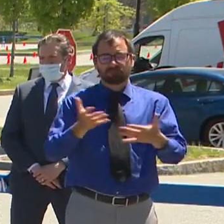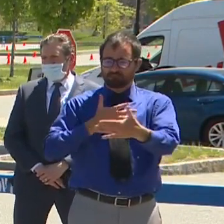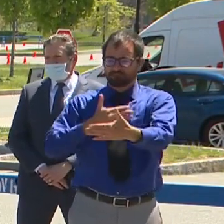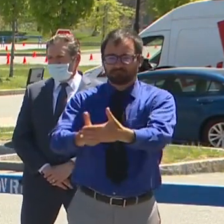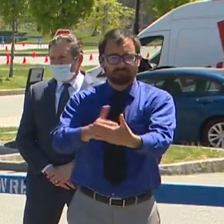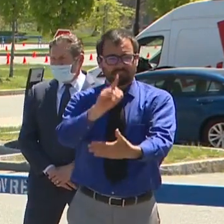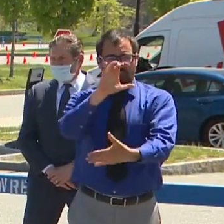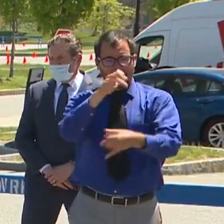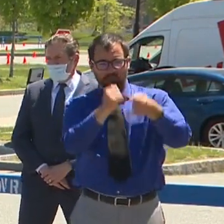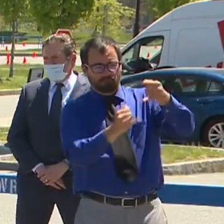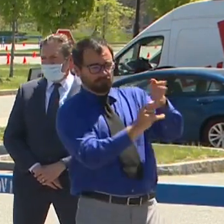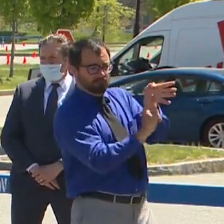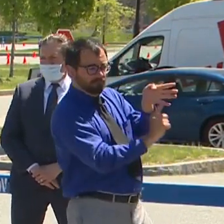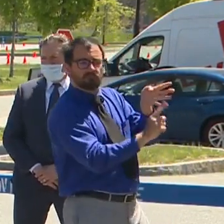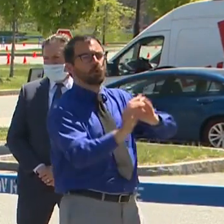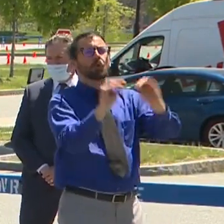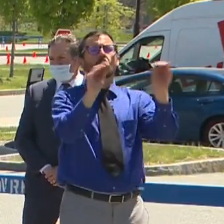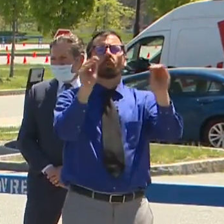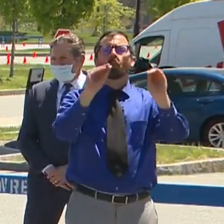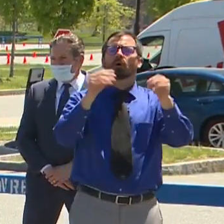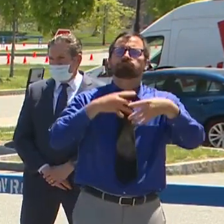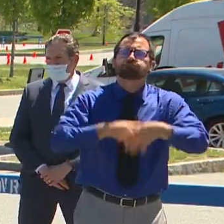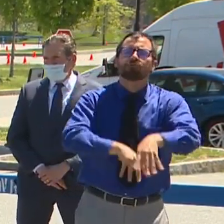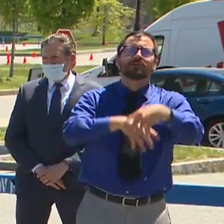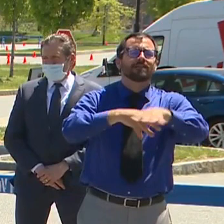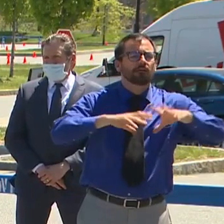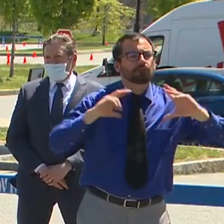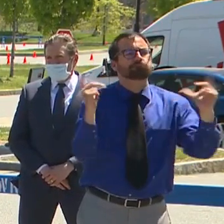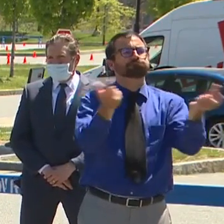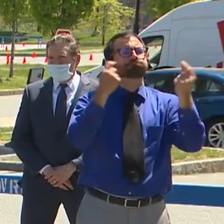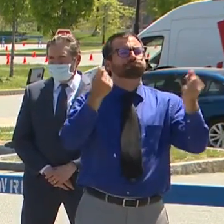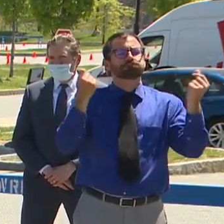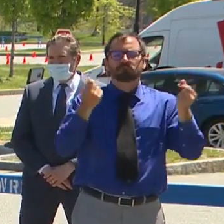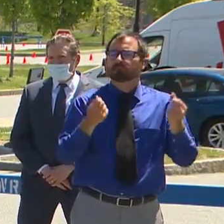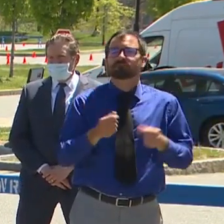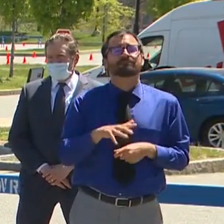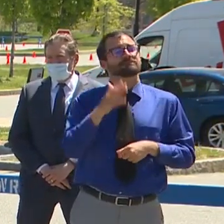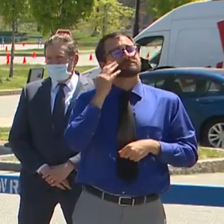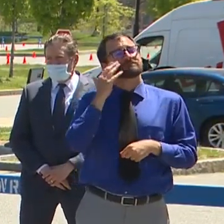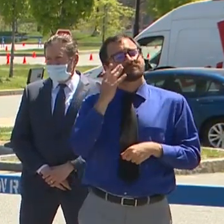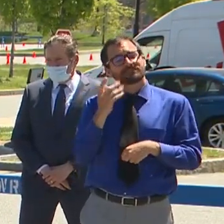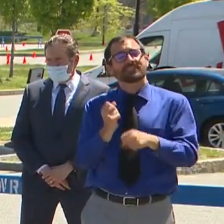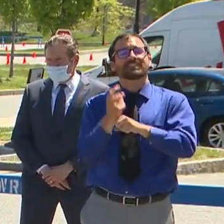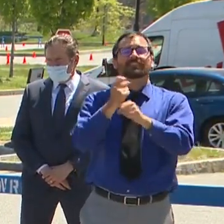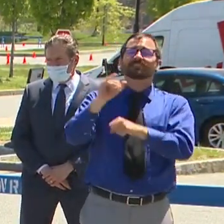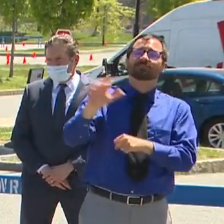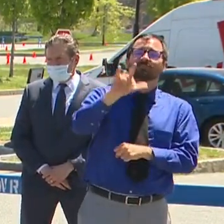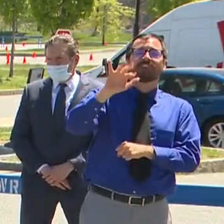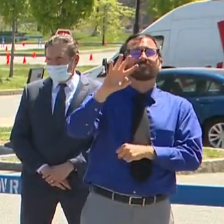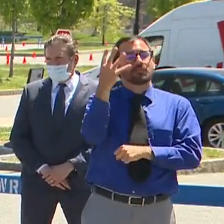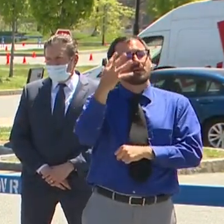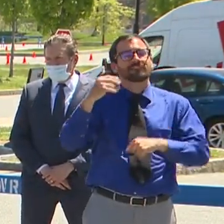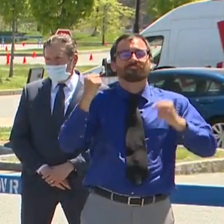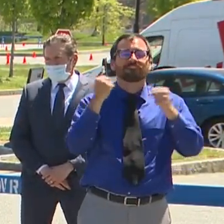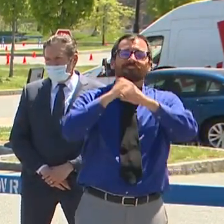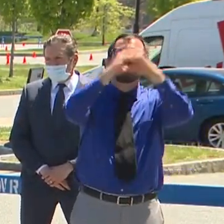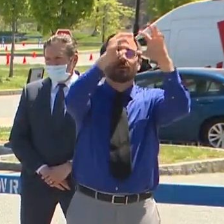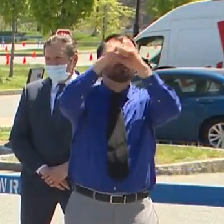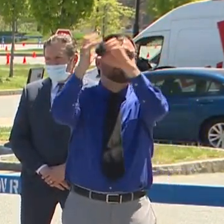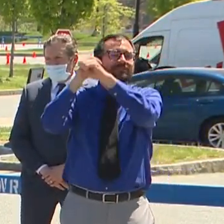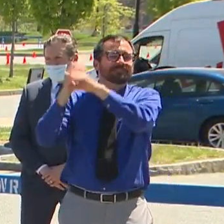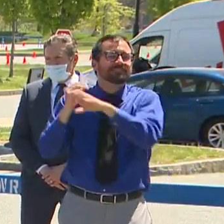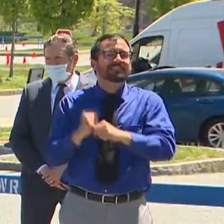fireworks, and the Feast of the Three Saints, who've been doing it almost 90 years, have canceled their events. In